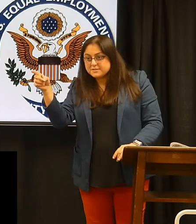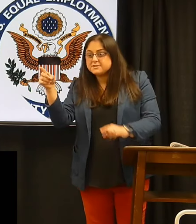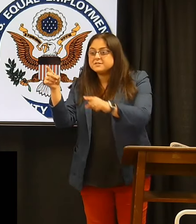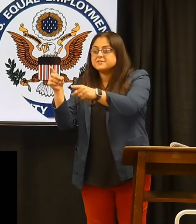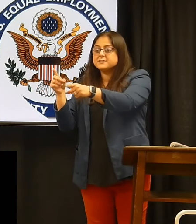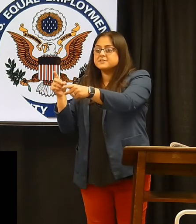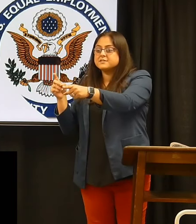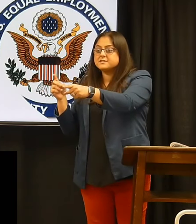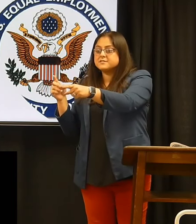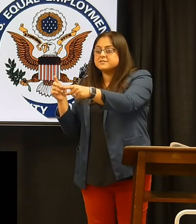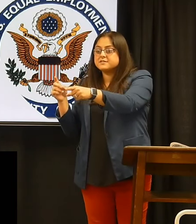Private companies?